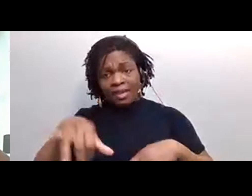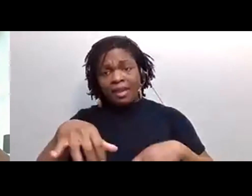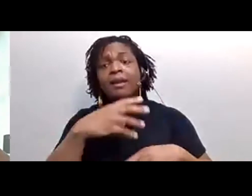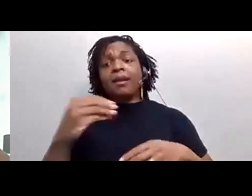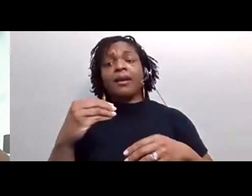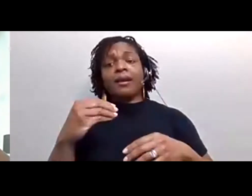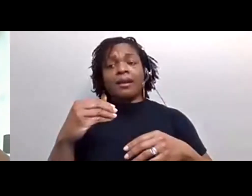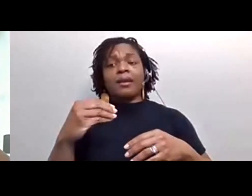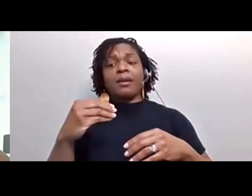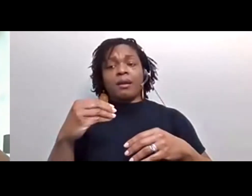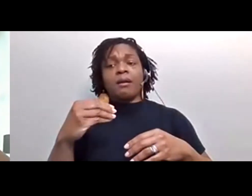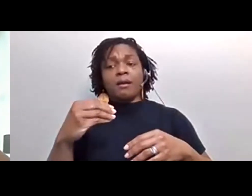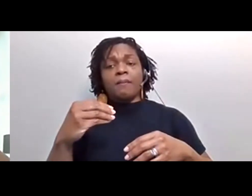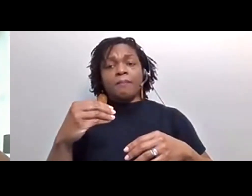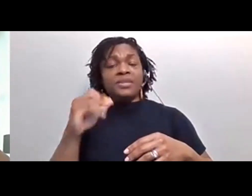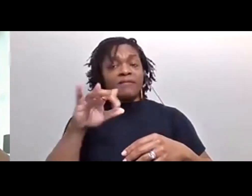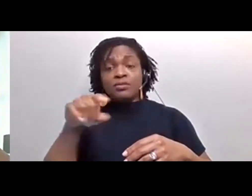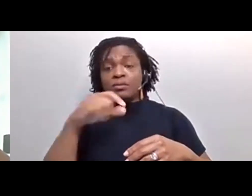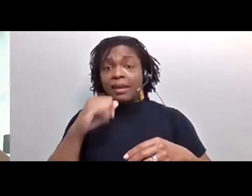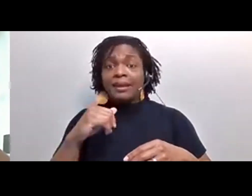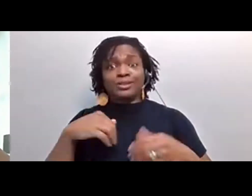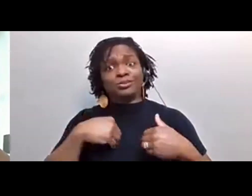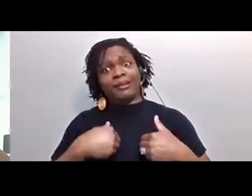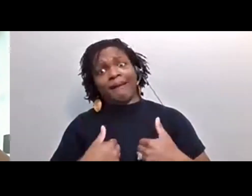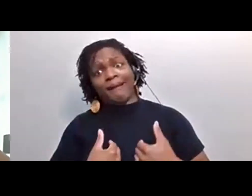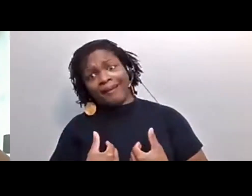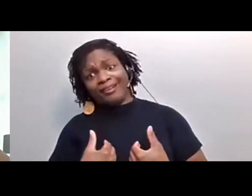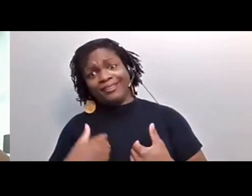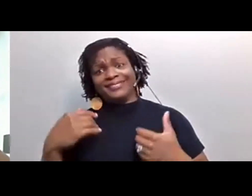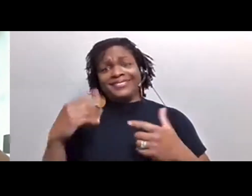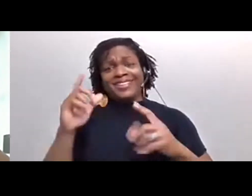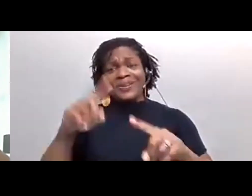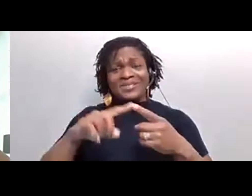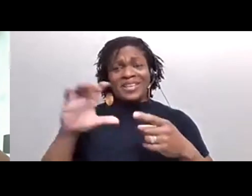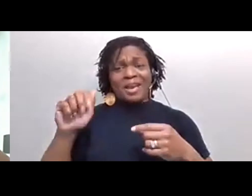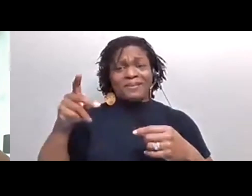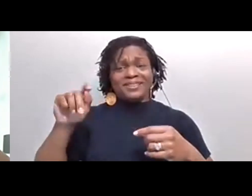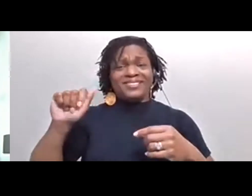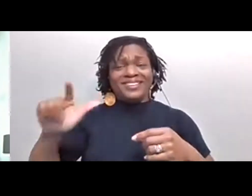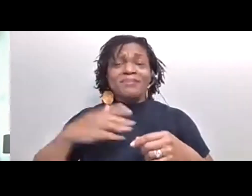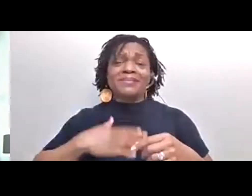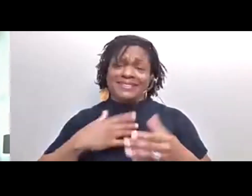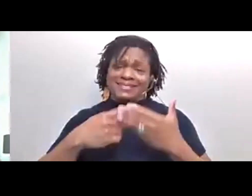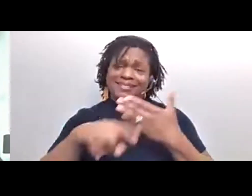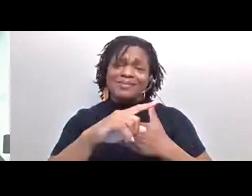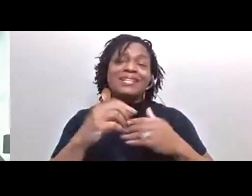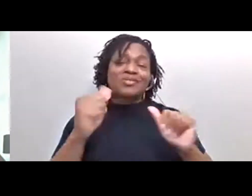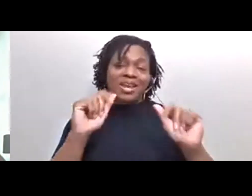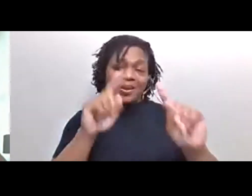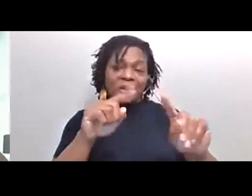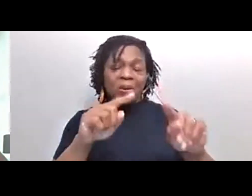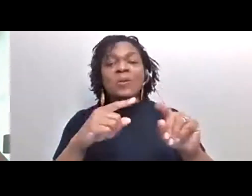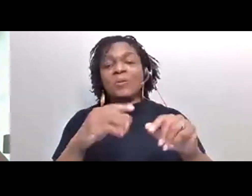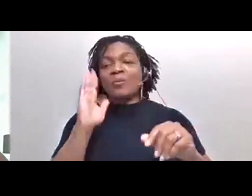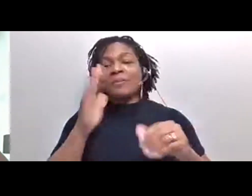and if you're not too tired from being at the Capitol, try to get up there next week too. I think it'll be important to have a good show of